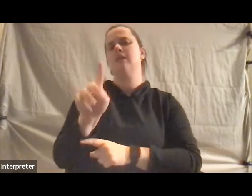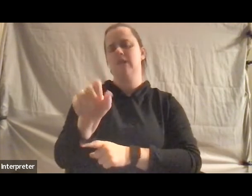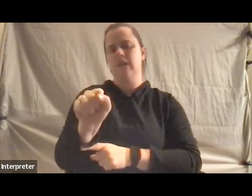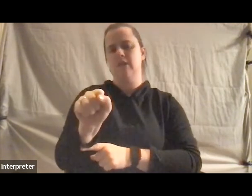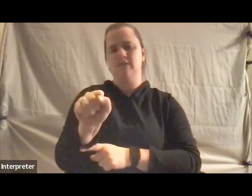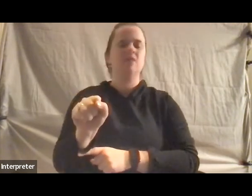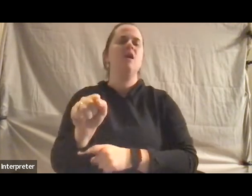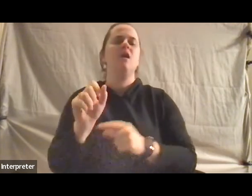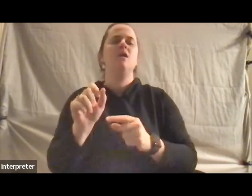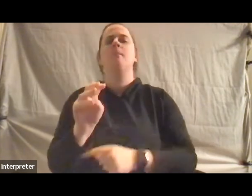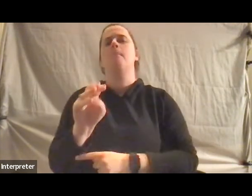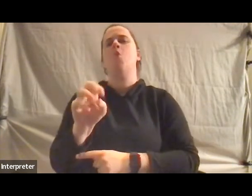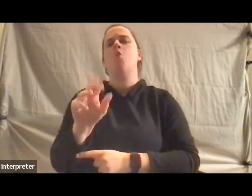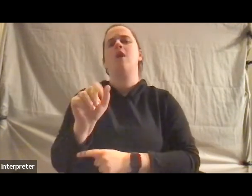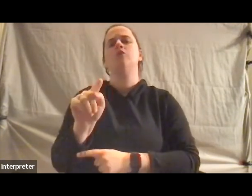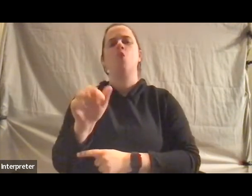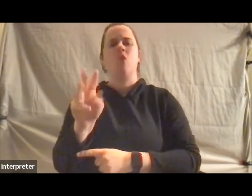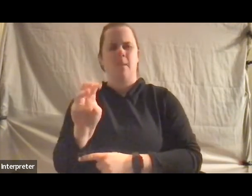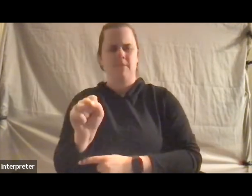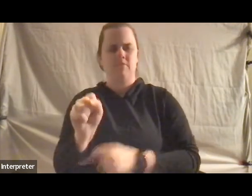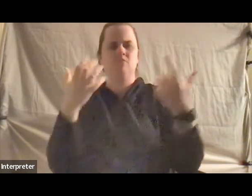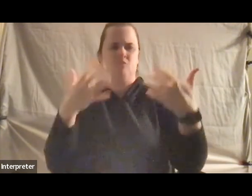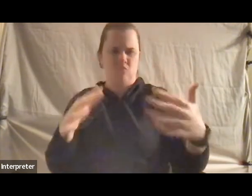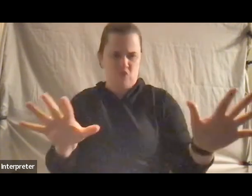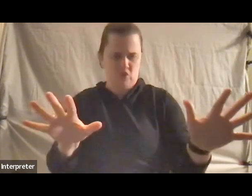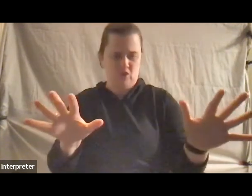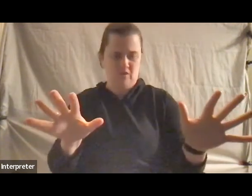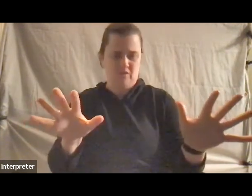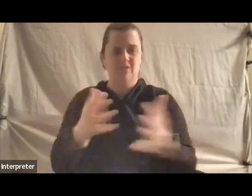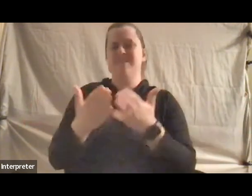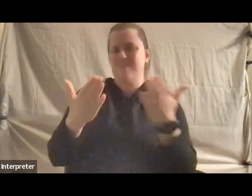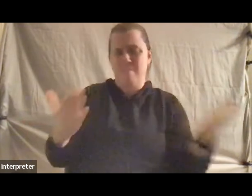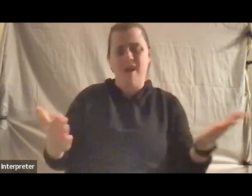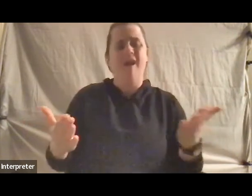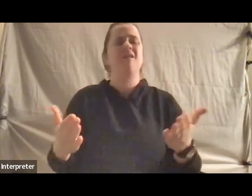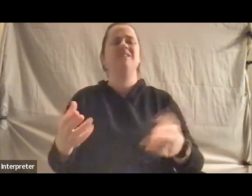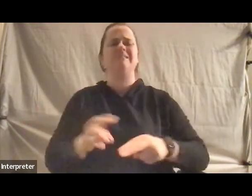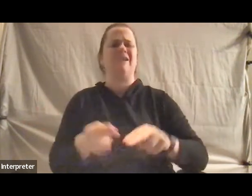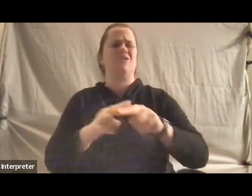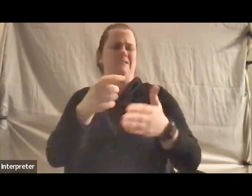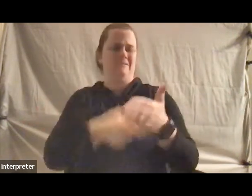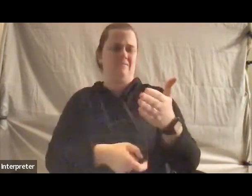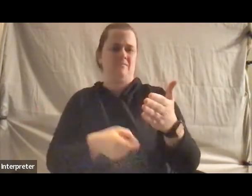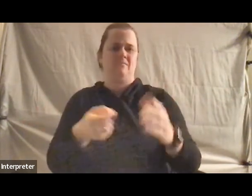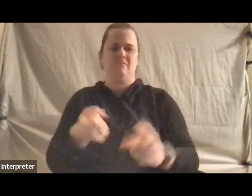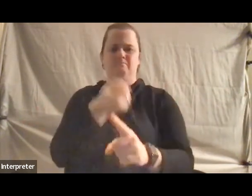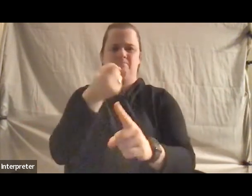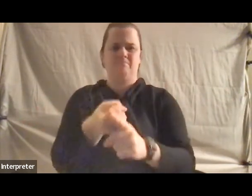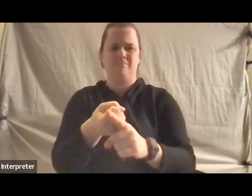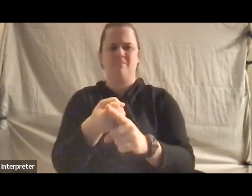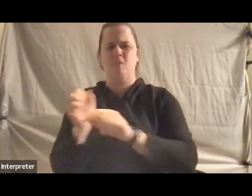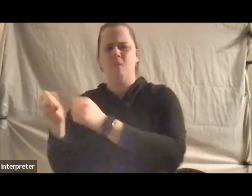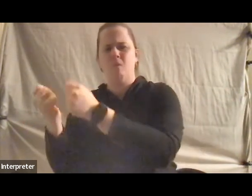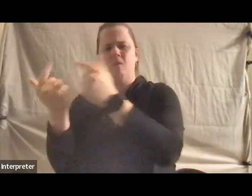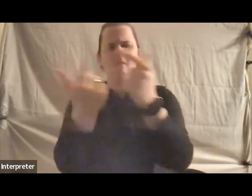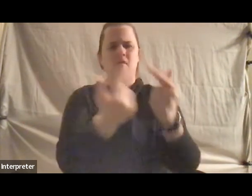lifted. Supply chains and price increases have complicated the operations of nearly every business.